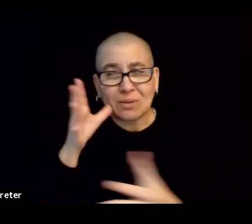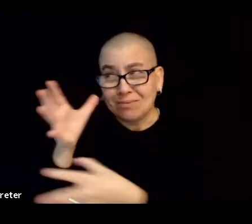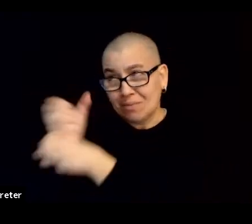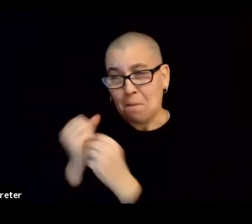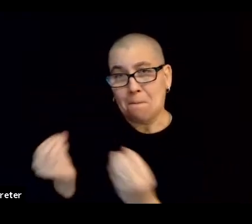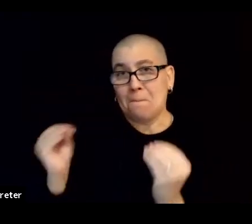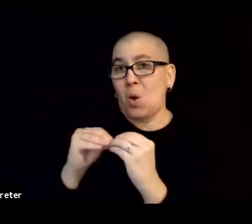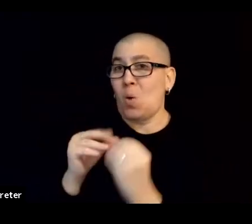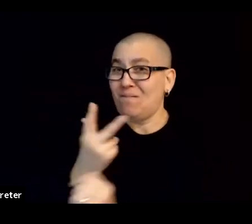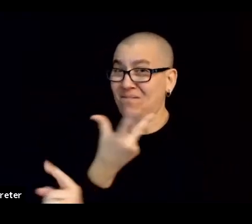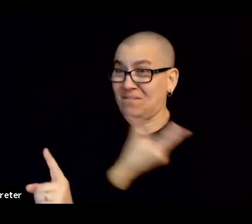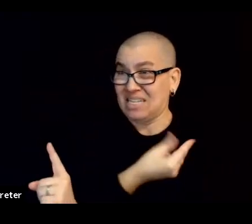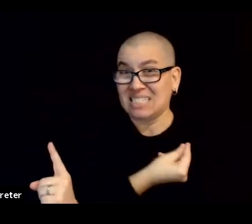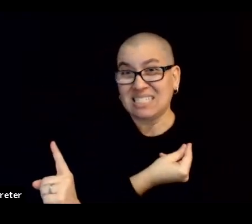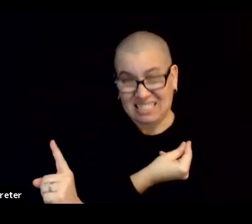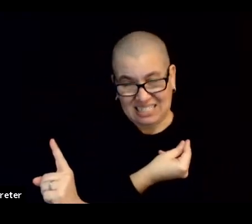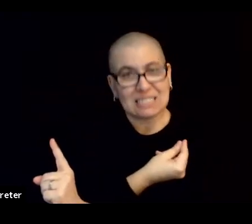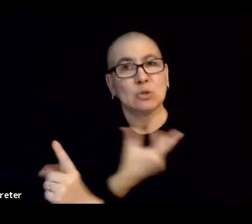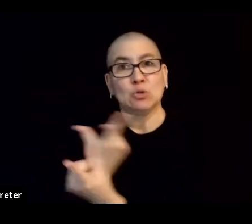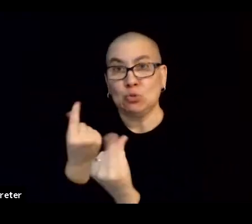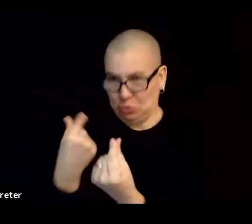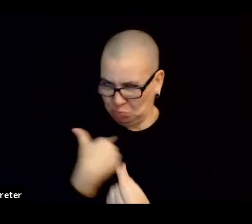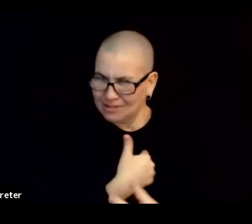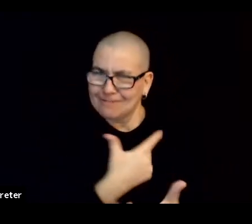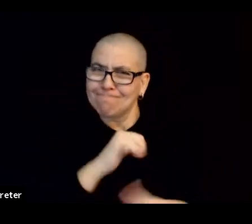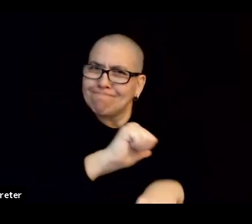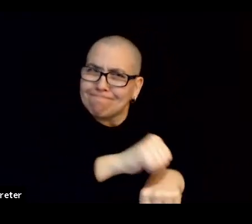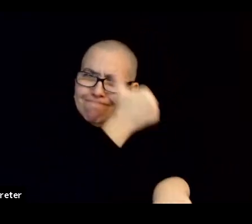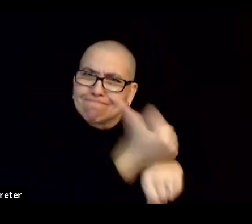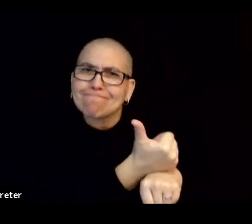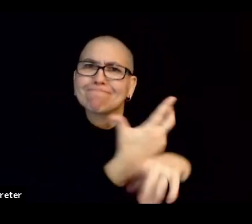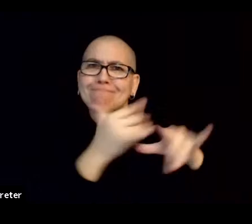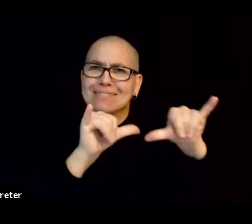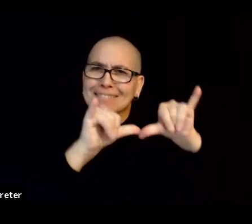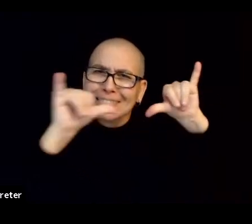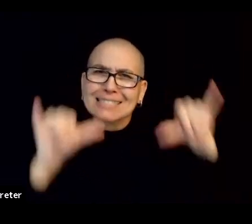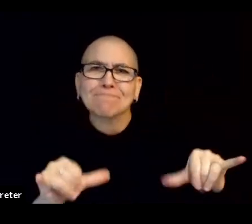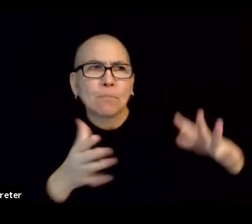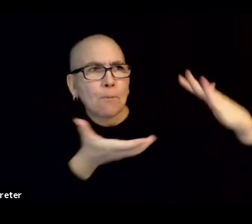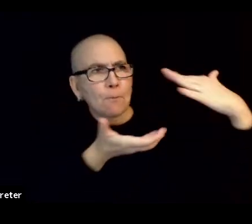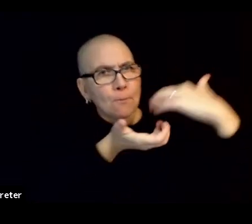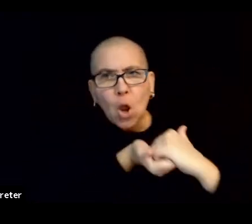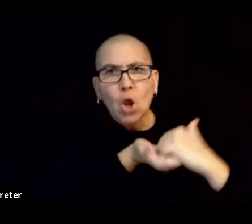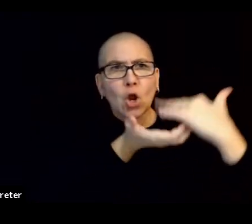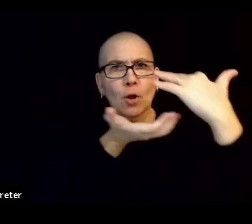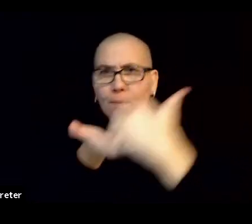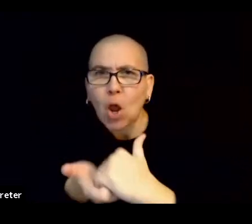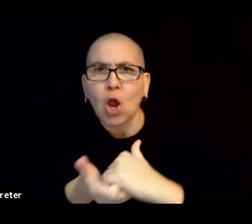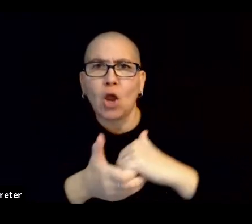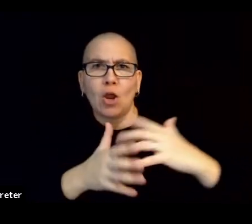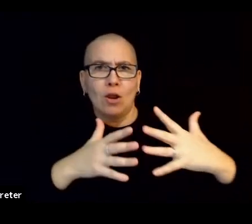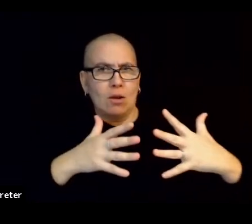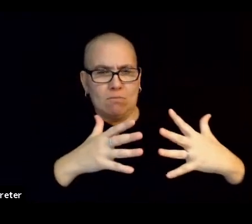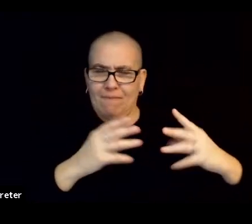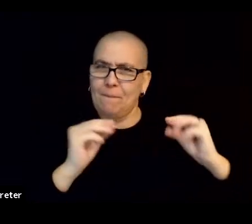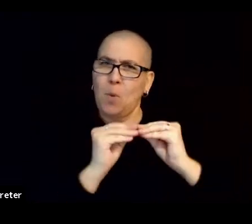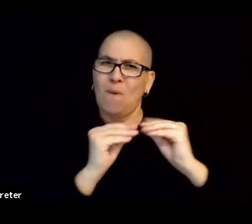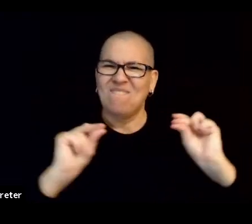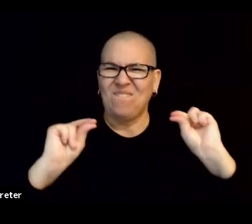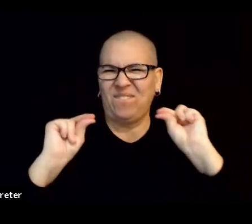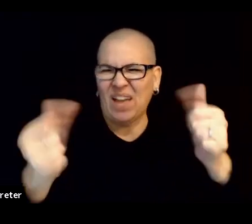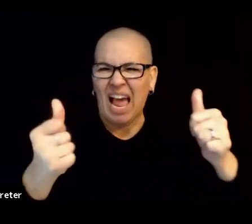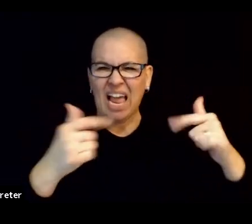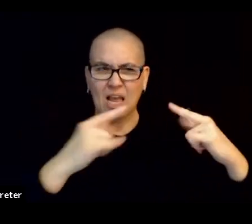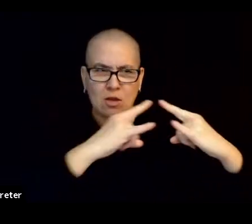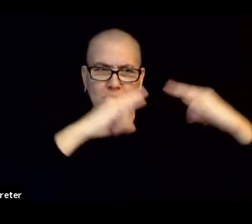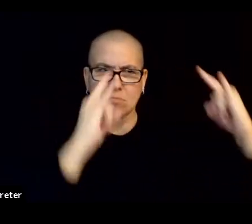our partners are building their systems to be ready to move quickly as we get more vaccine, and working to create